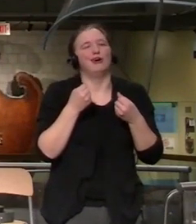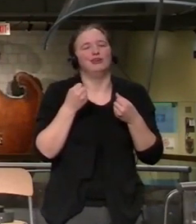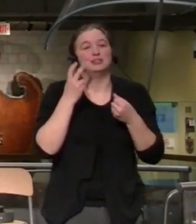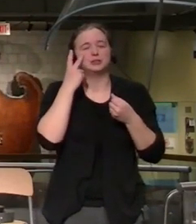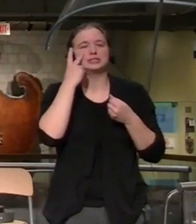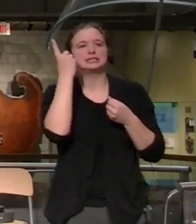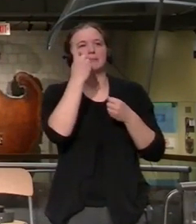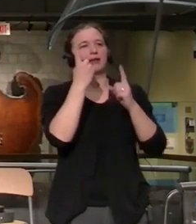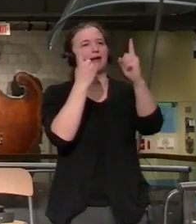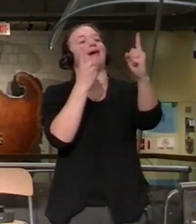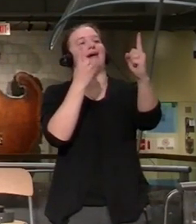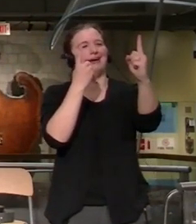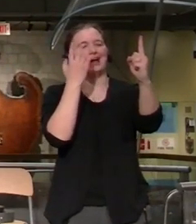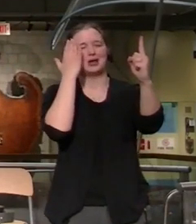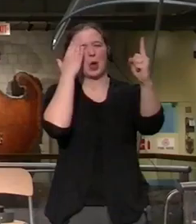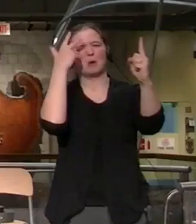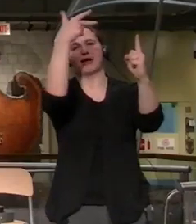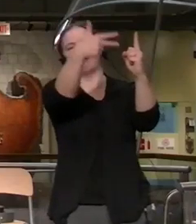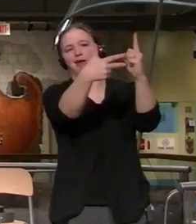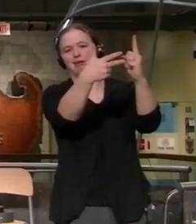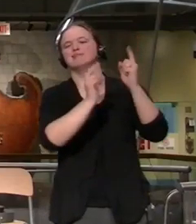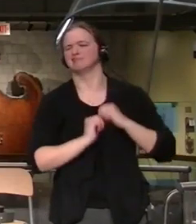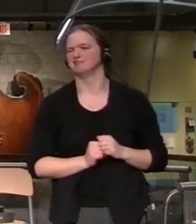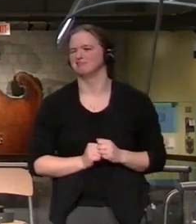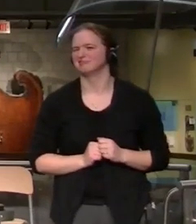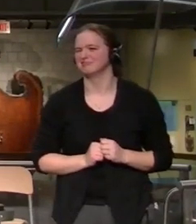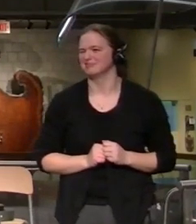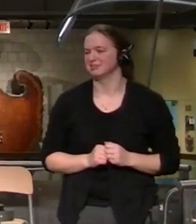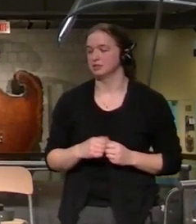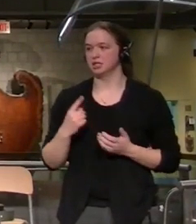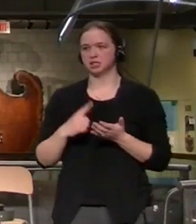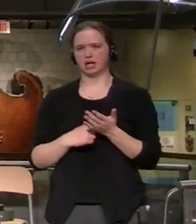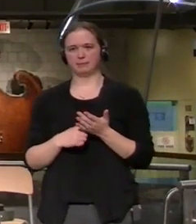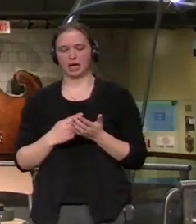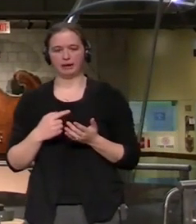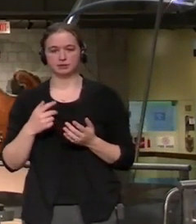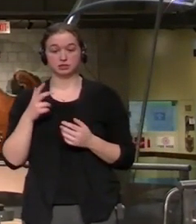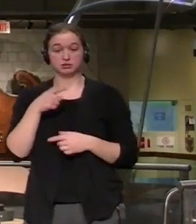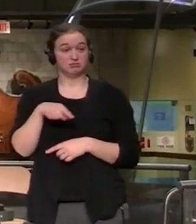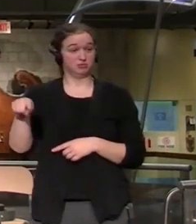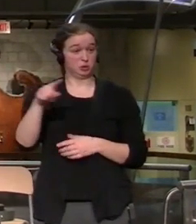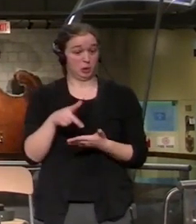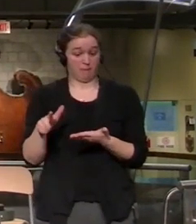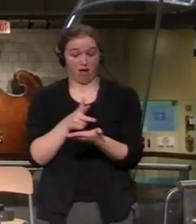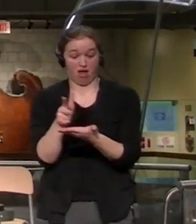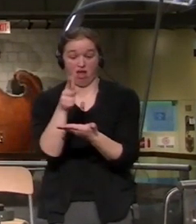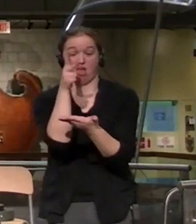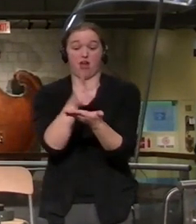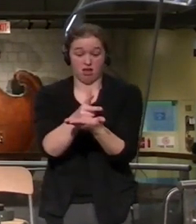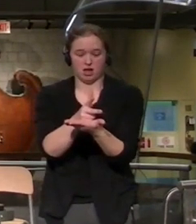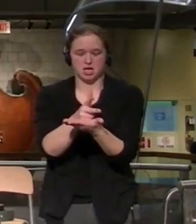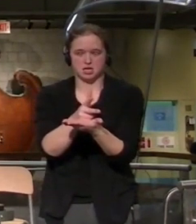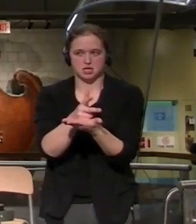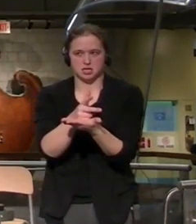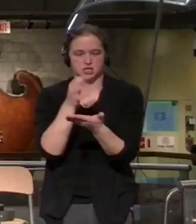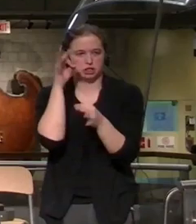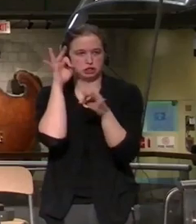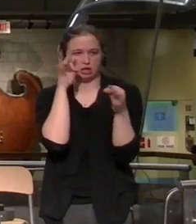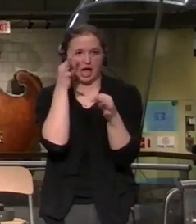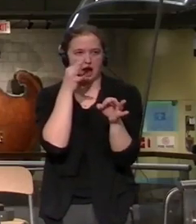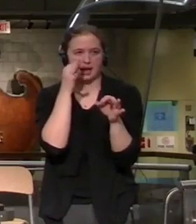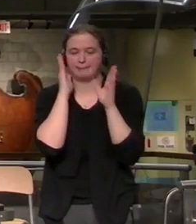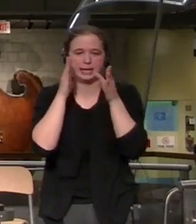while, if you're distracted when you're parking, you walk out, you thought your car was here, it's not there. That's because sometimes our brains really go